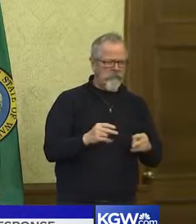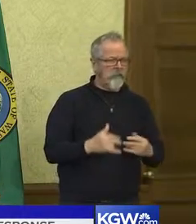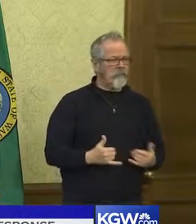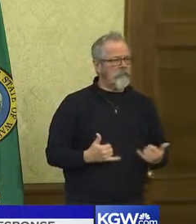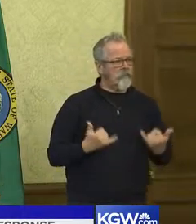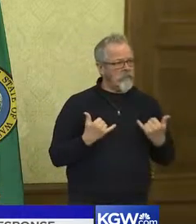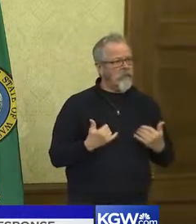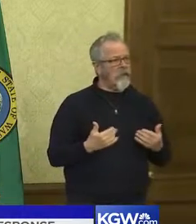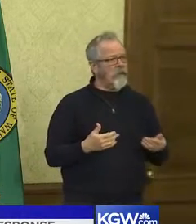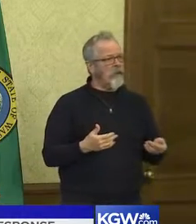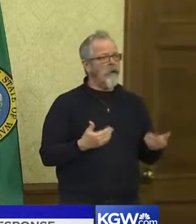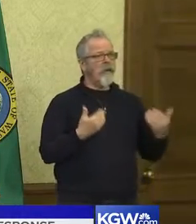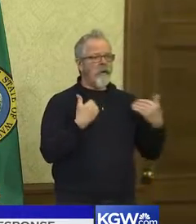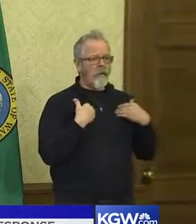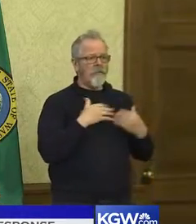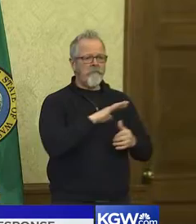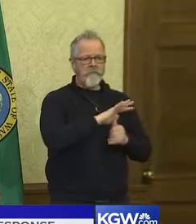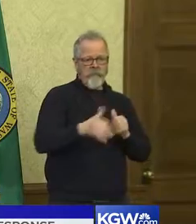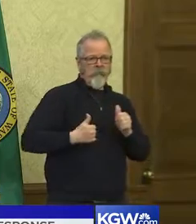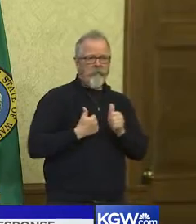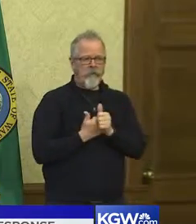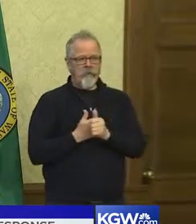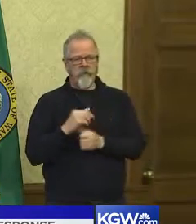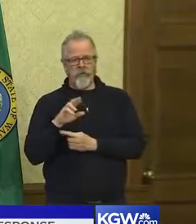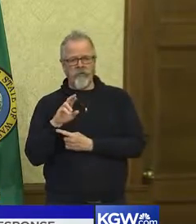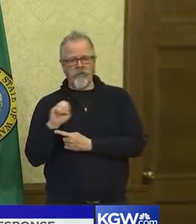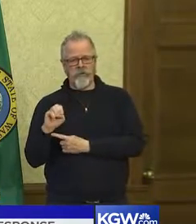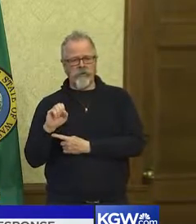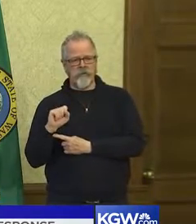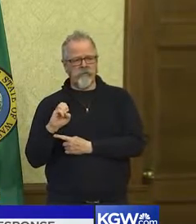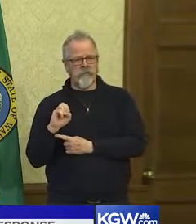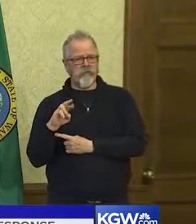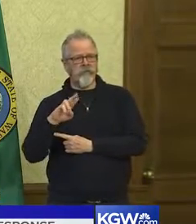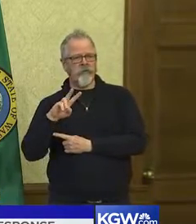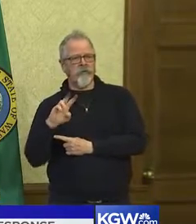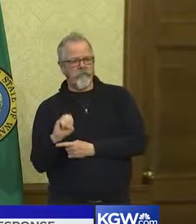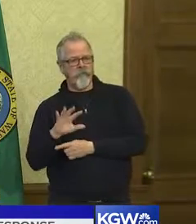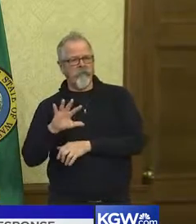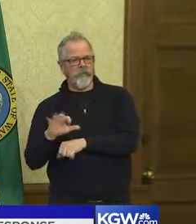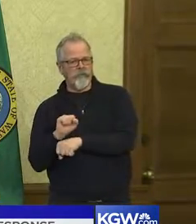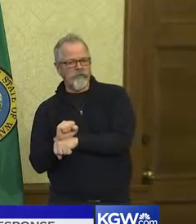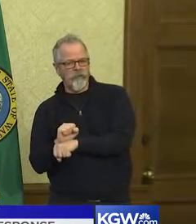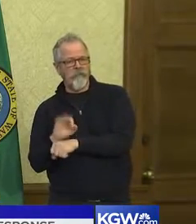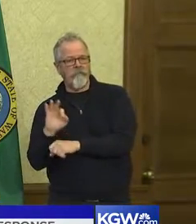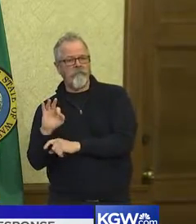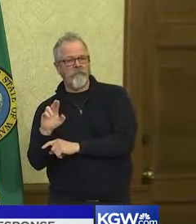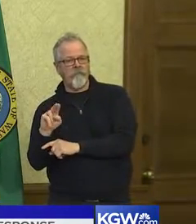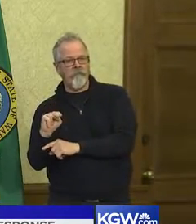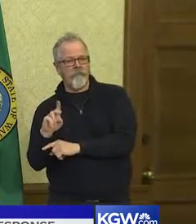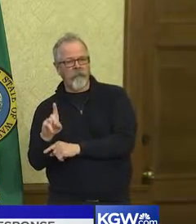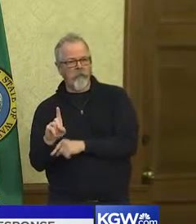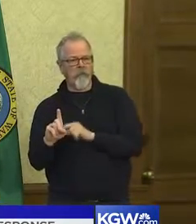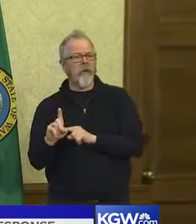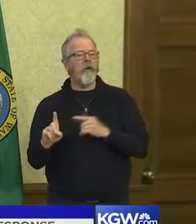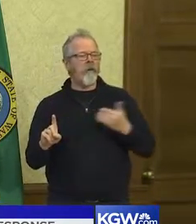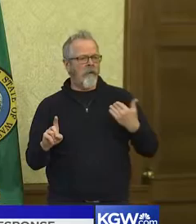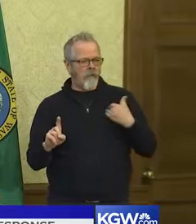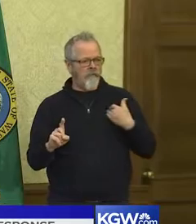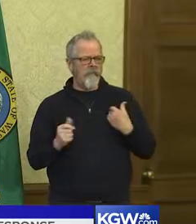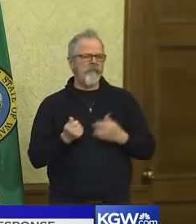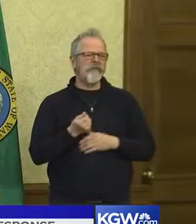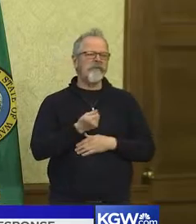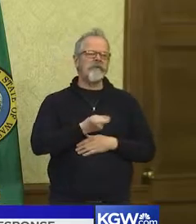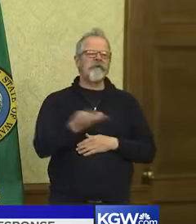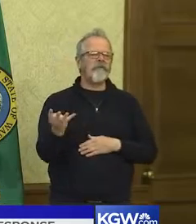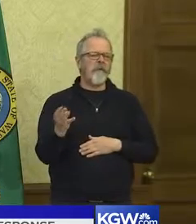responsibility to draw on these tough times. We don't have a direct answer to your question. There is a possibility that we could make it